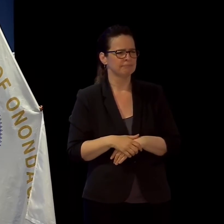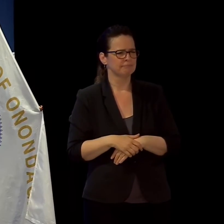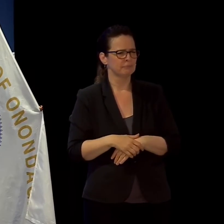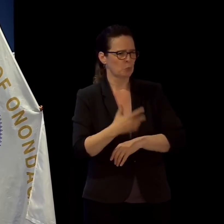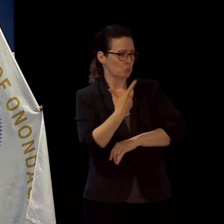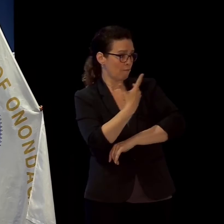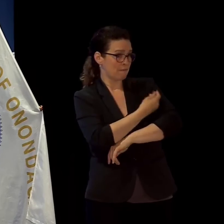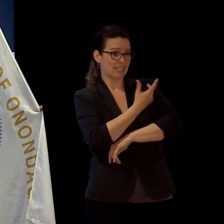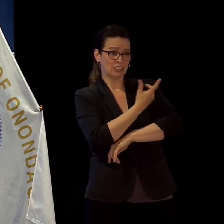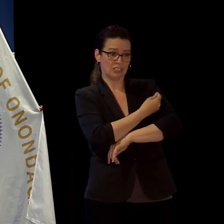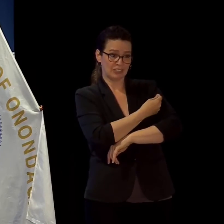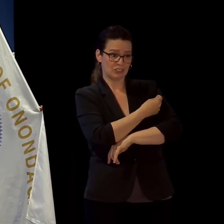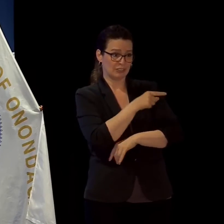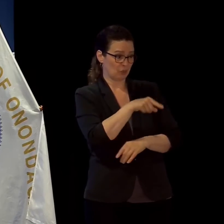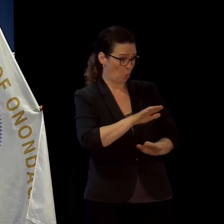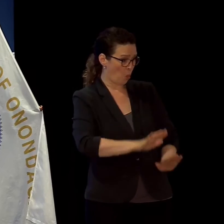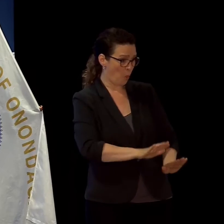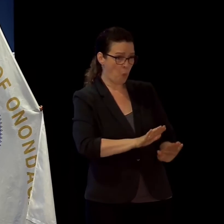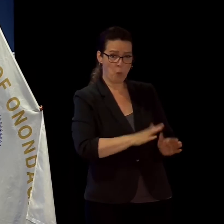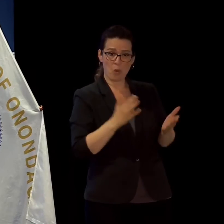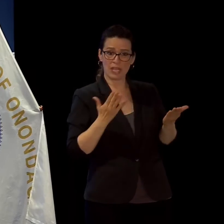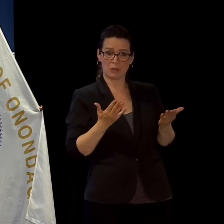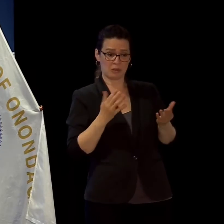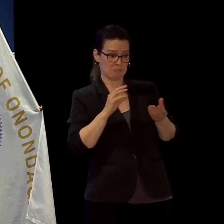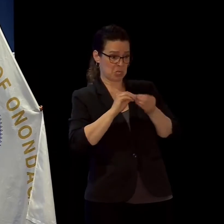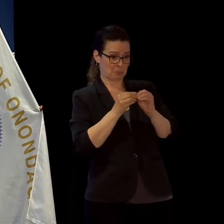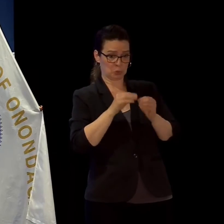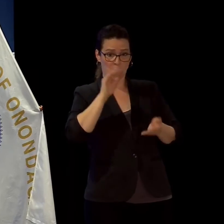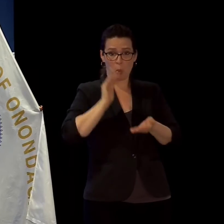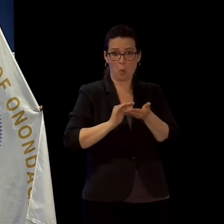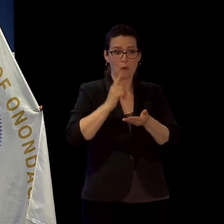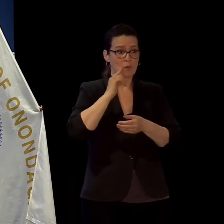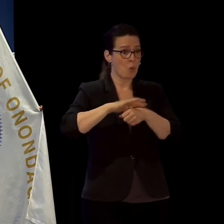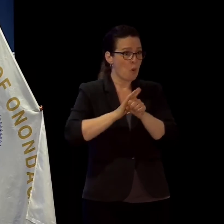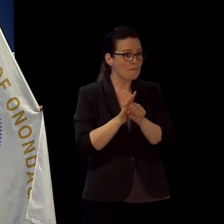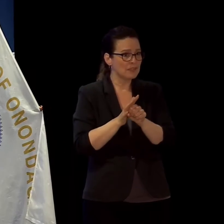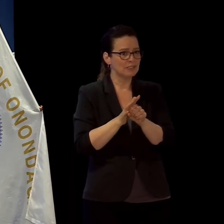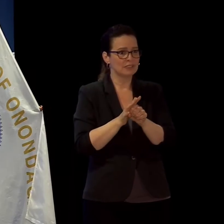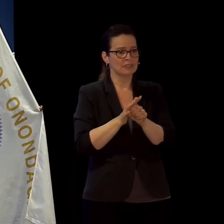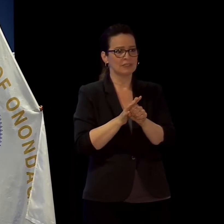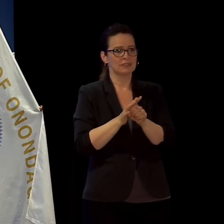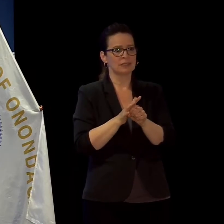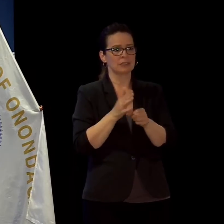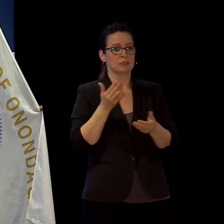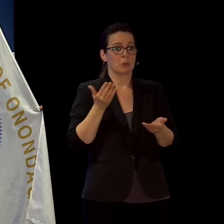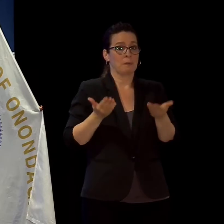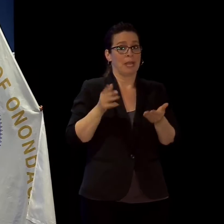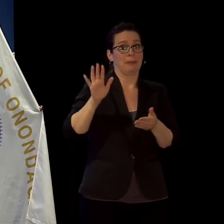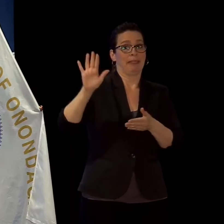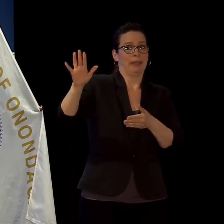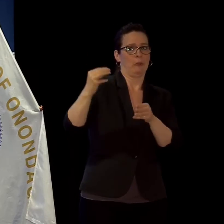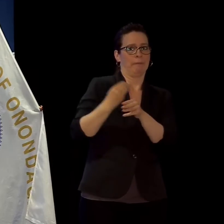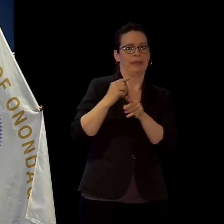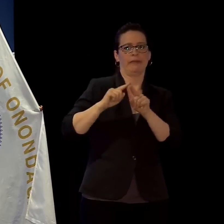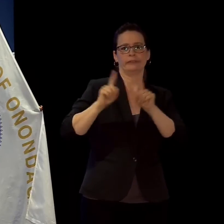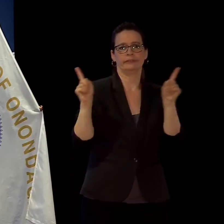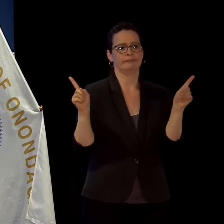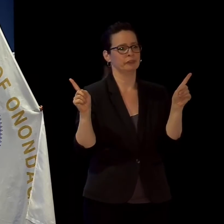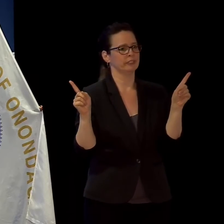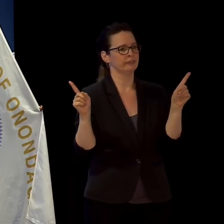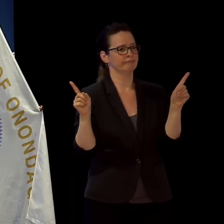percentage, you get this much capacity at these venues, whatnot, even if you don't agree with the metrics, similar to how we had restart, at least you know what